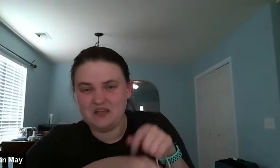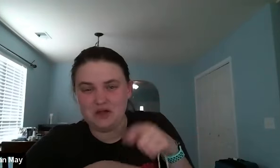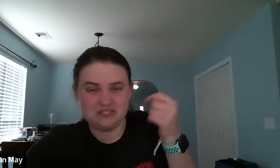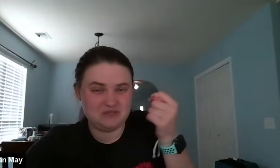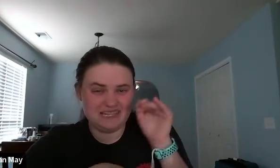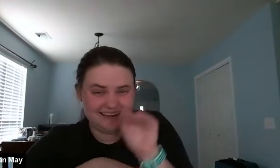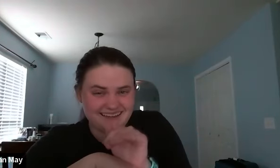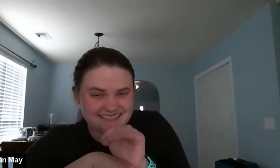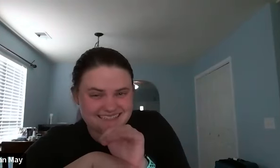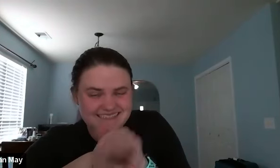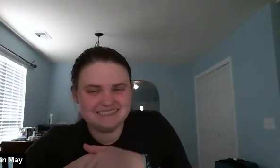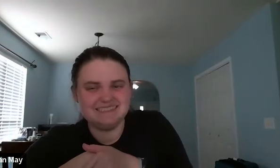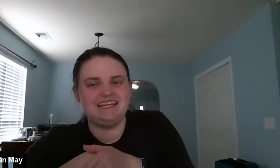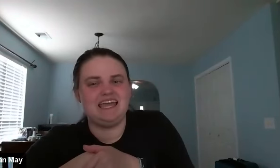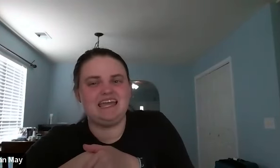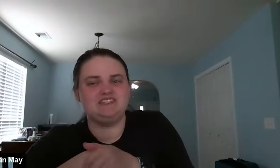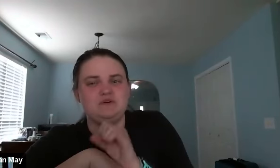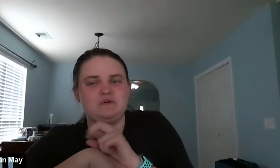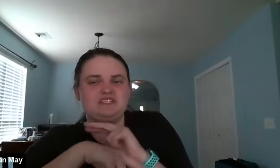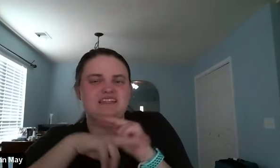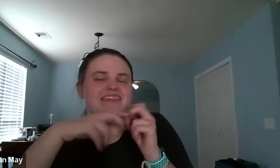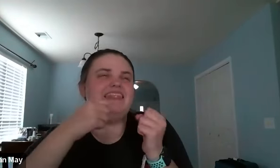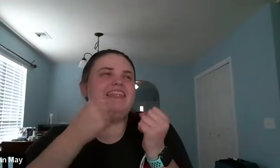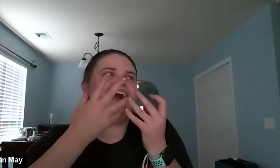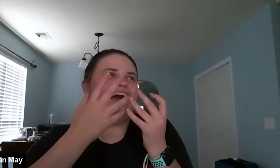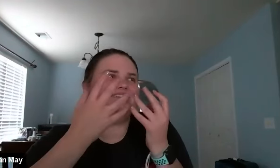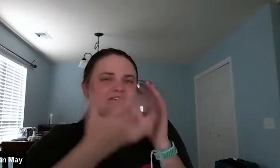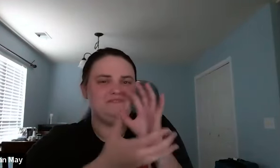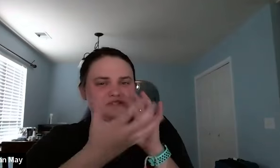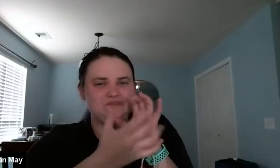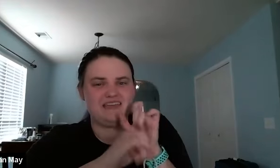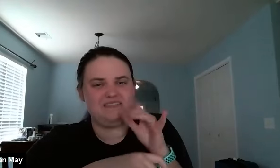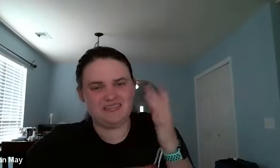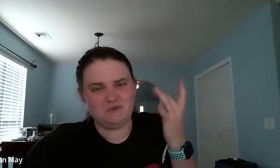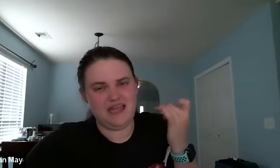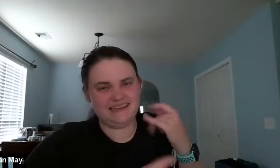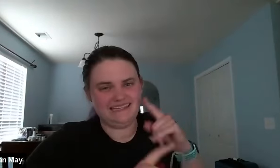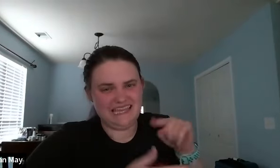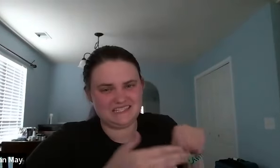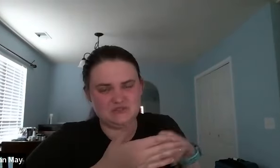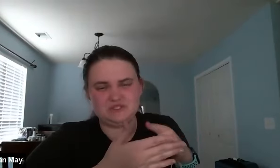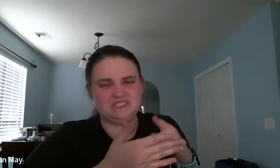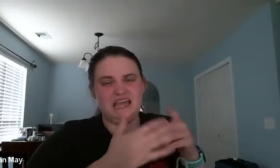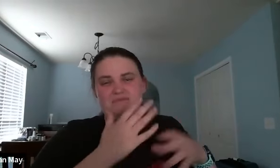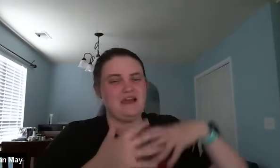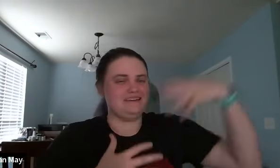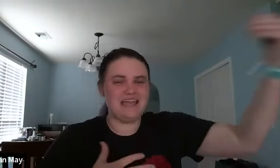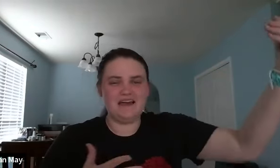on Tuesday night. And so there was just a lot of confusion with that. And that's why I had to cancel. There was just, I've been out of town